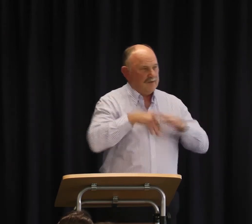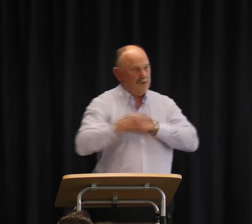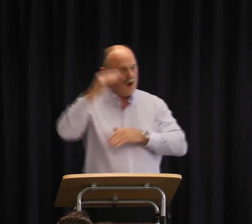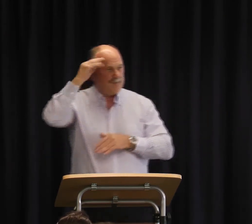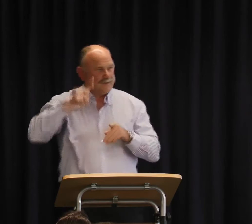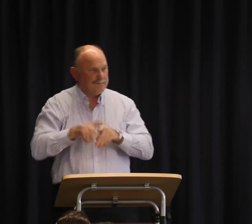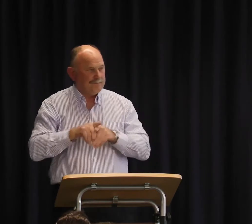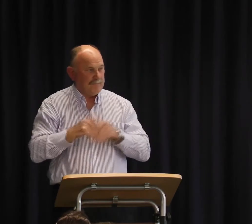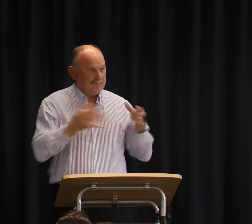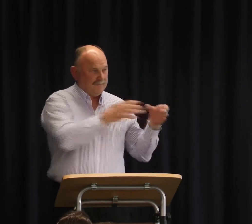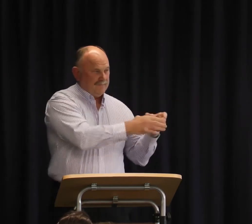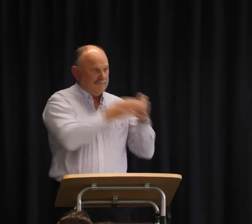team were the